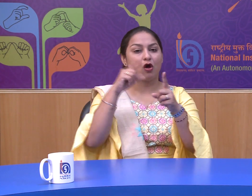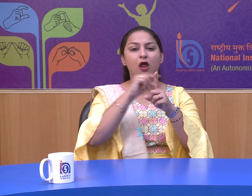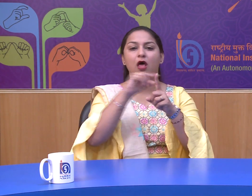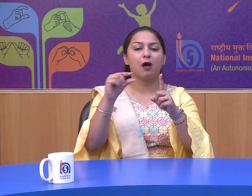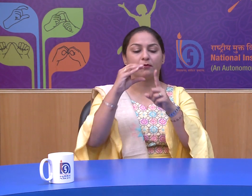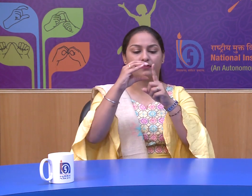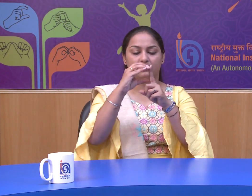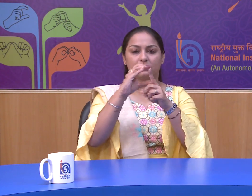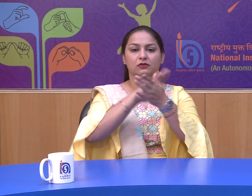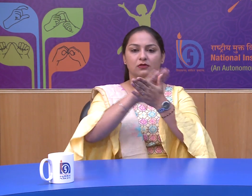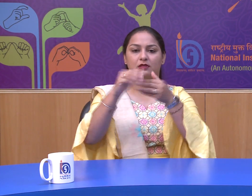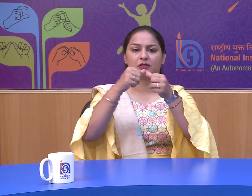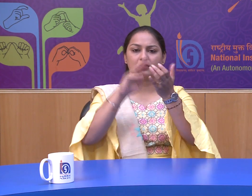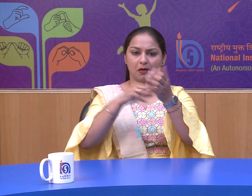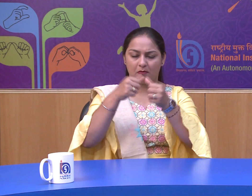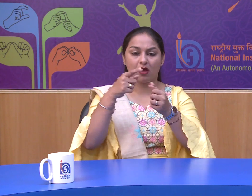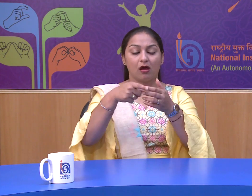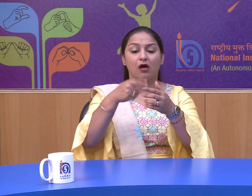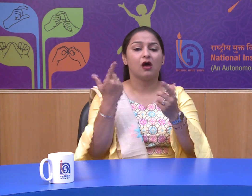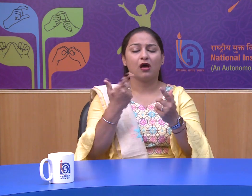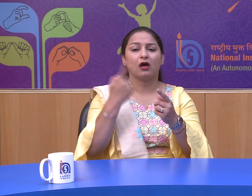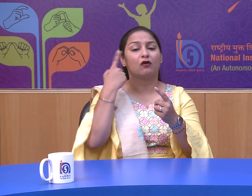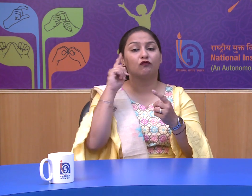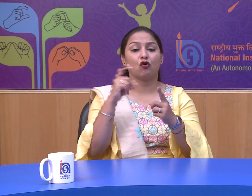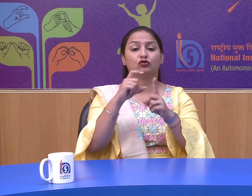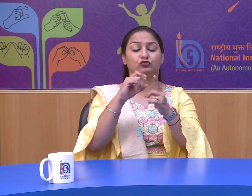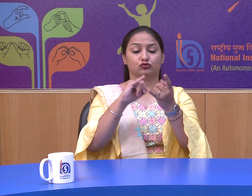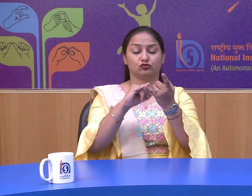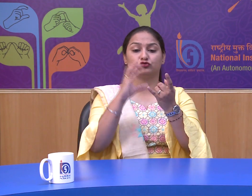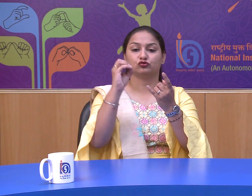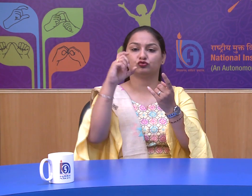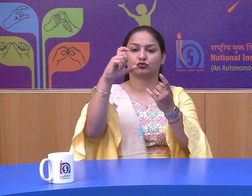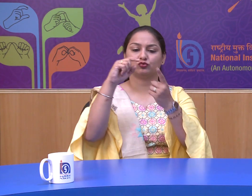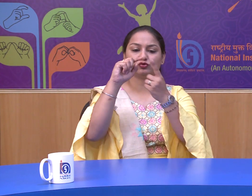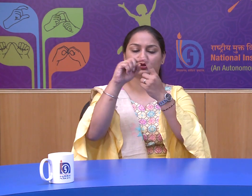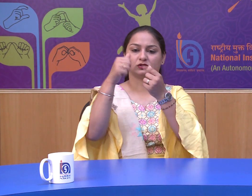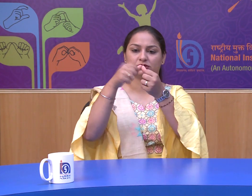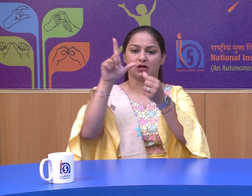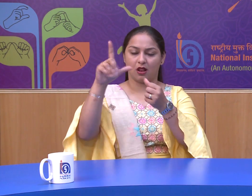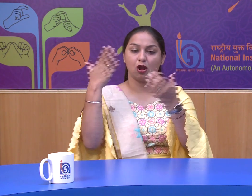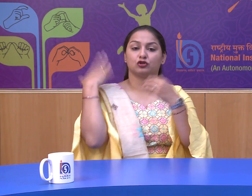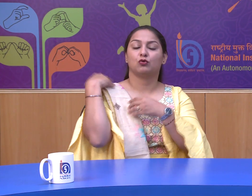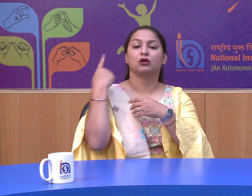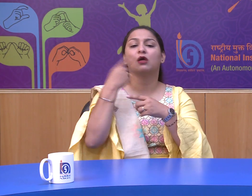was based on social responsibility, which means he